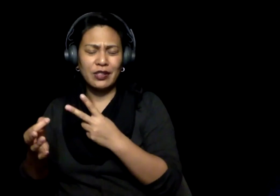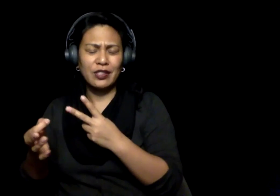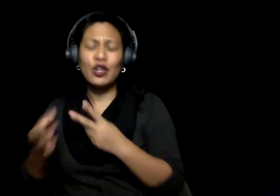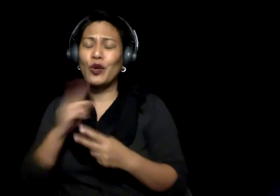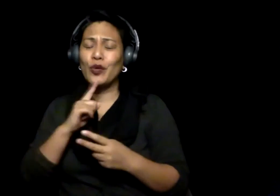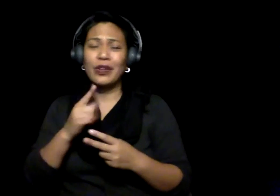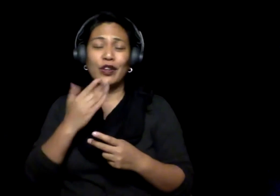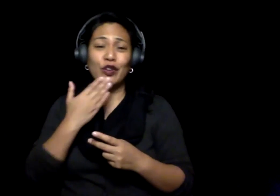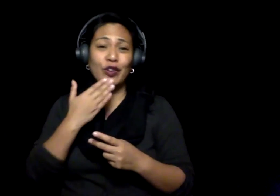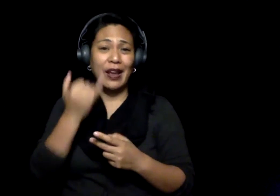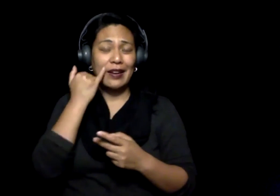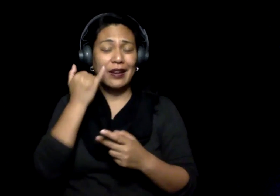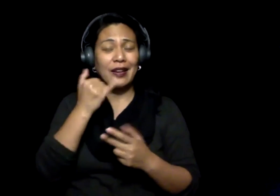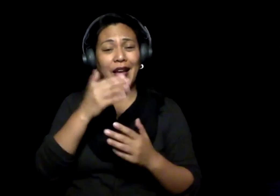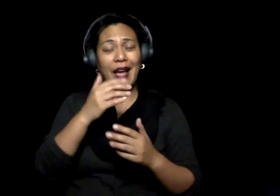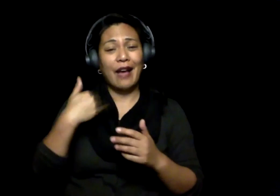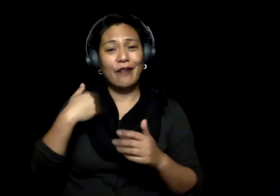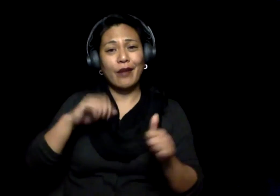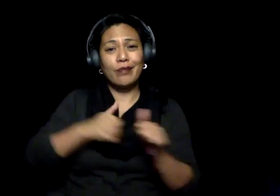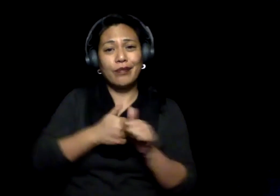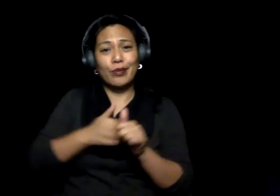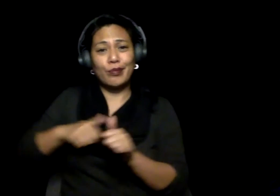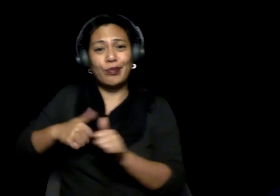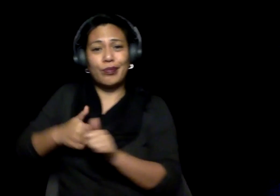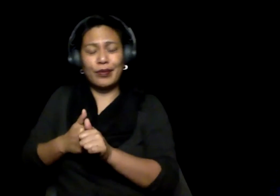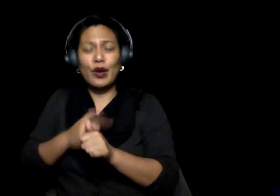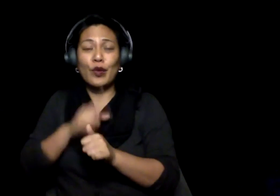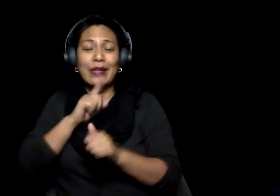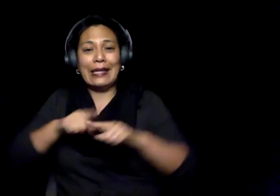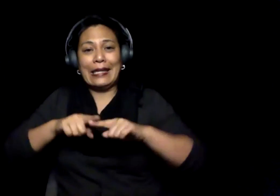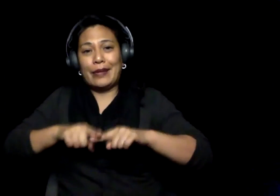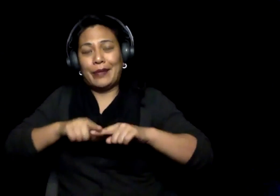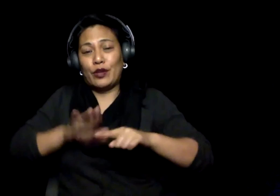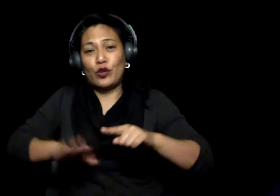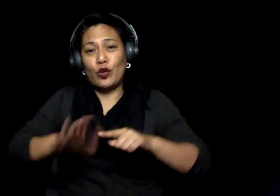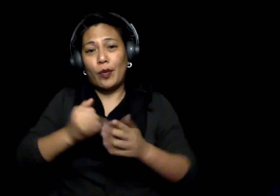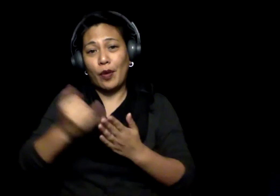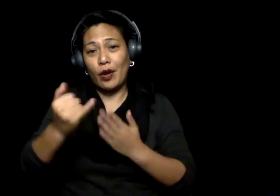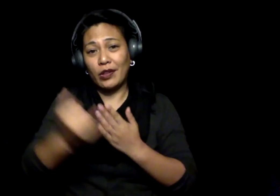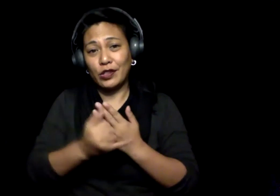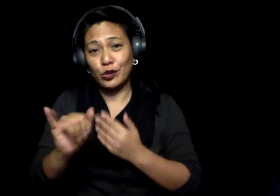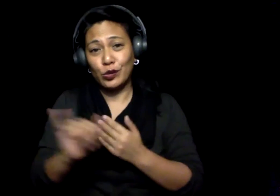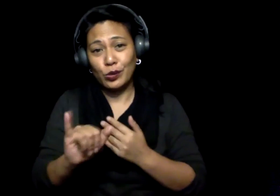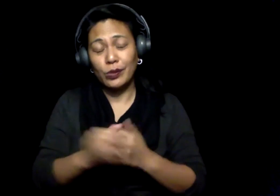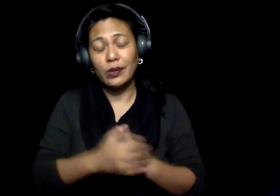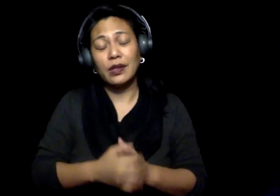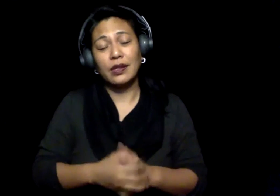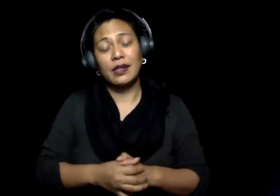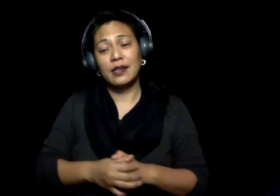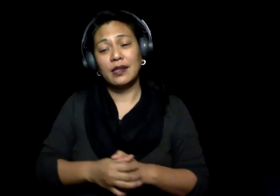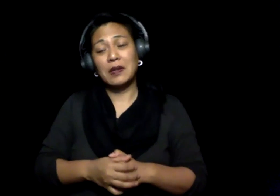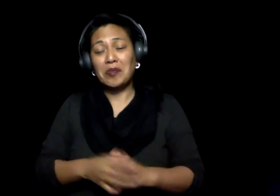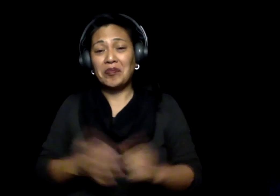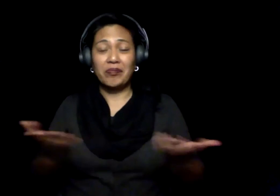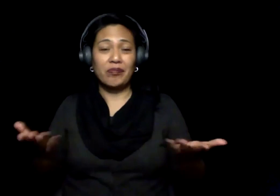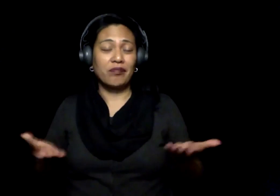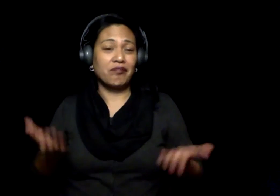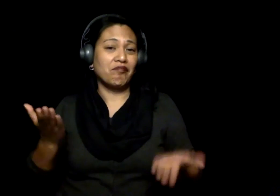project, you know what I mean? Because every project will be so different. And yeah, certainly like there may be